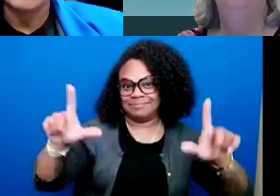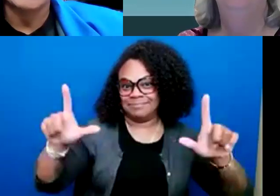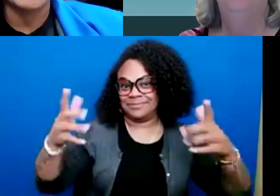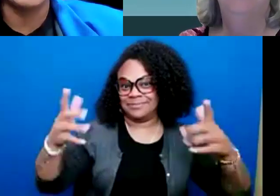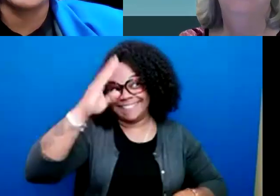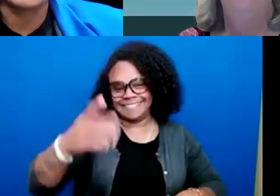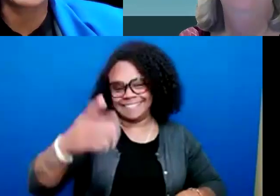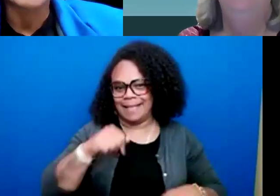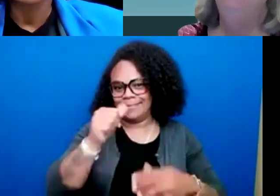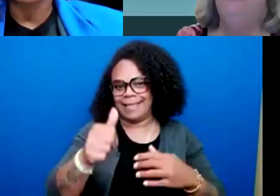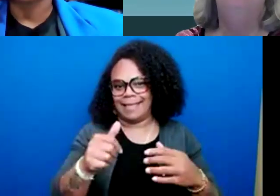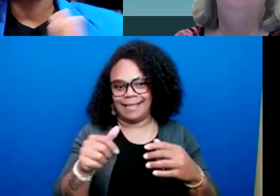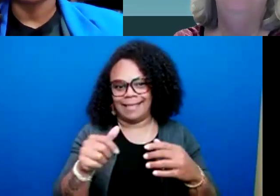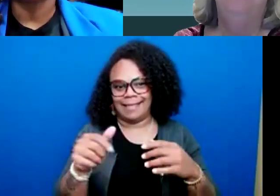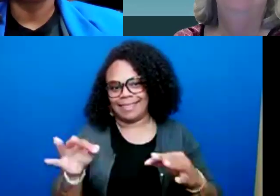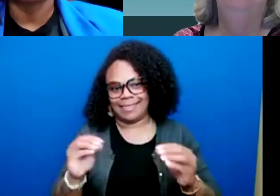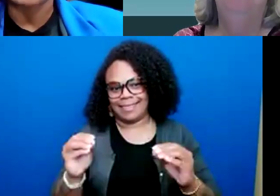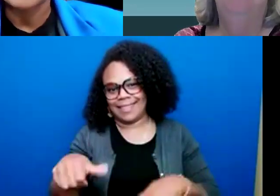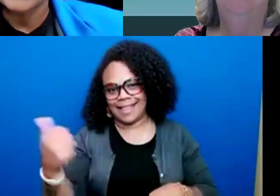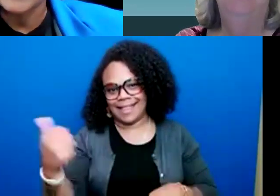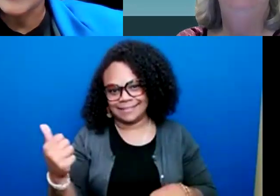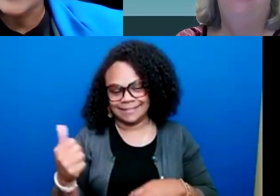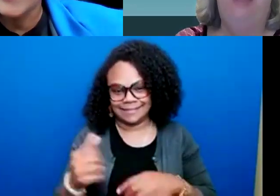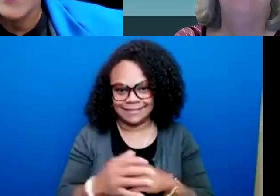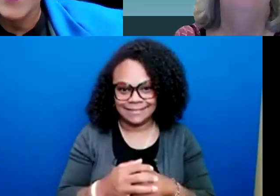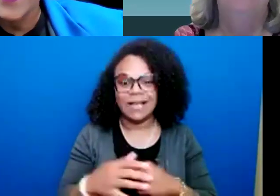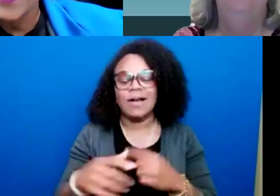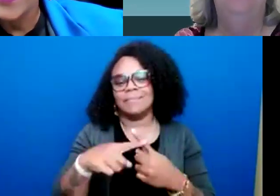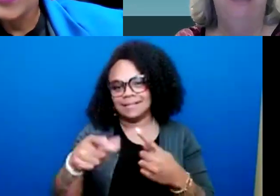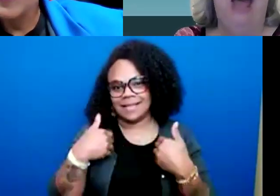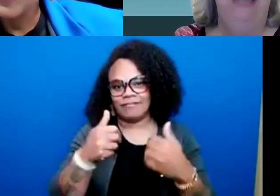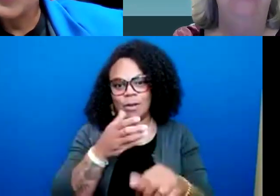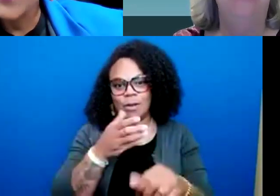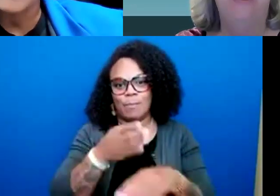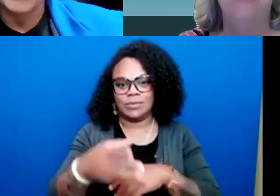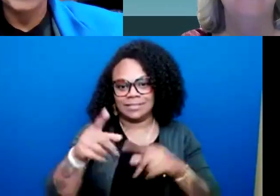go over anything else. I know we got to do the post test. Yeah, everyone will get the slides. Yeah.